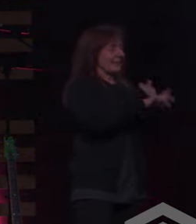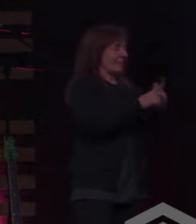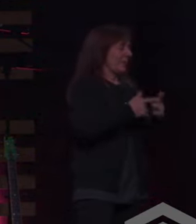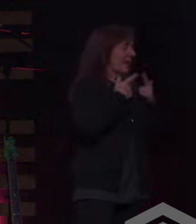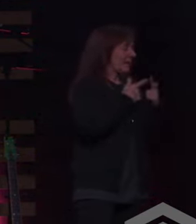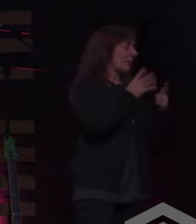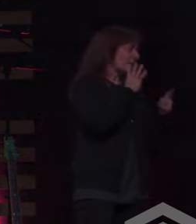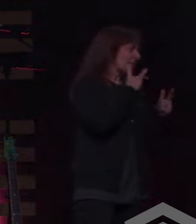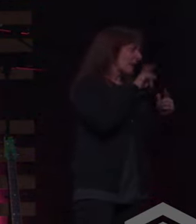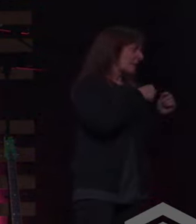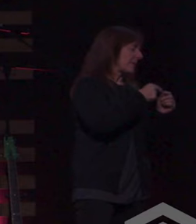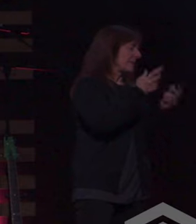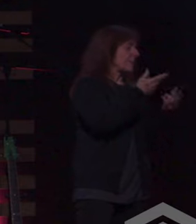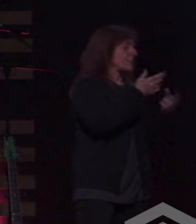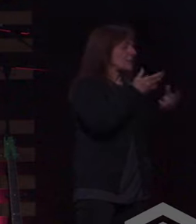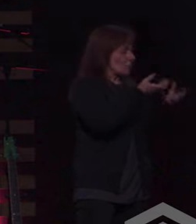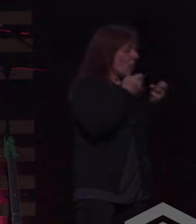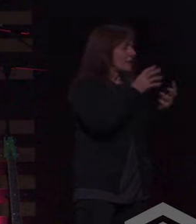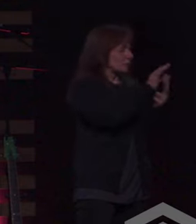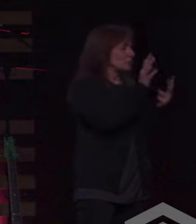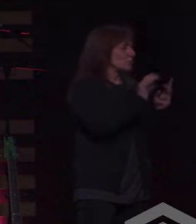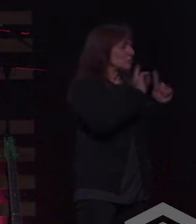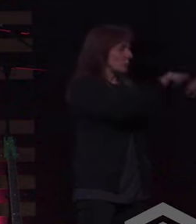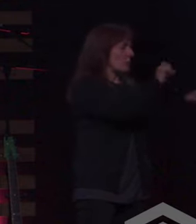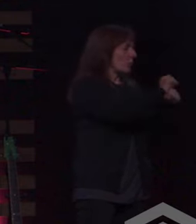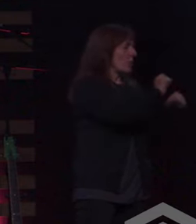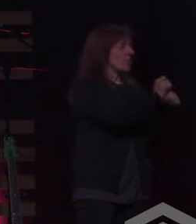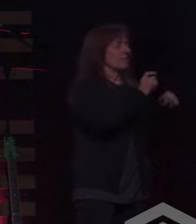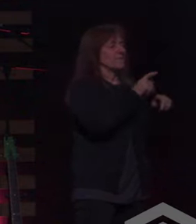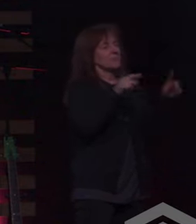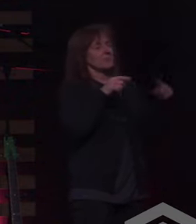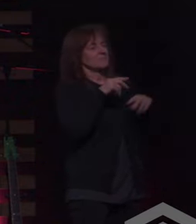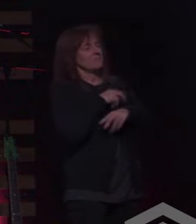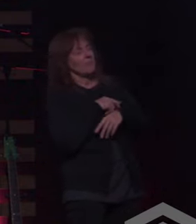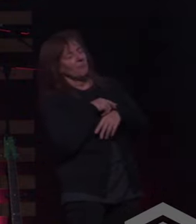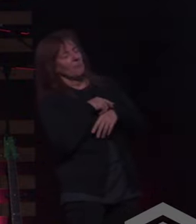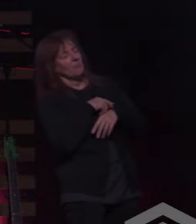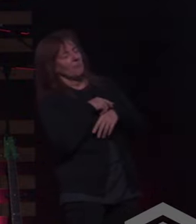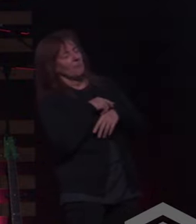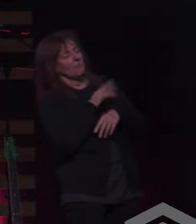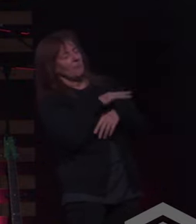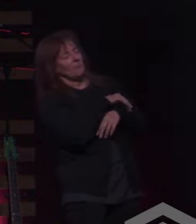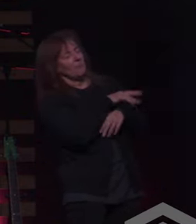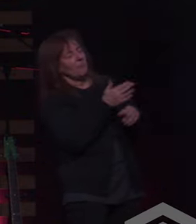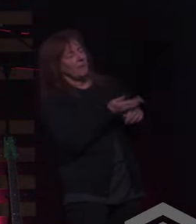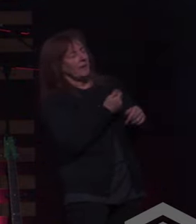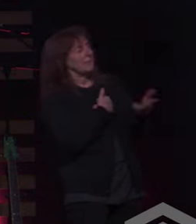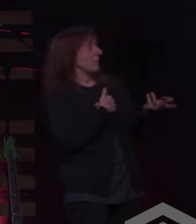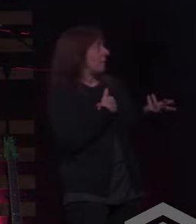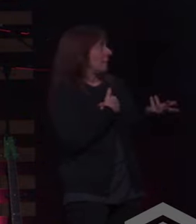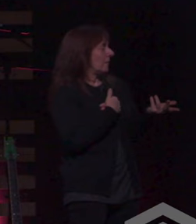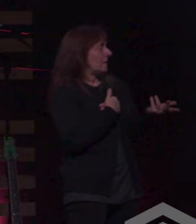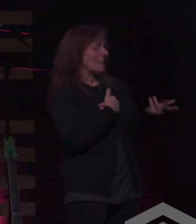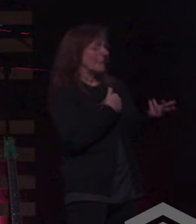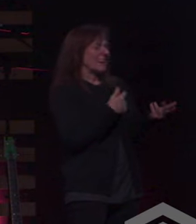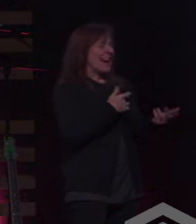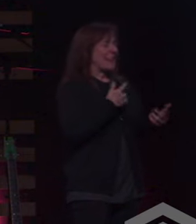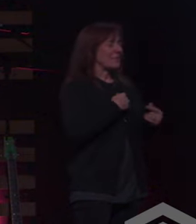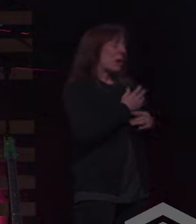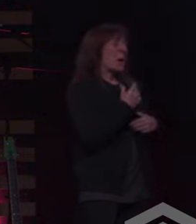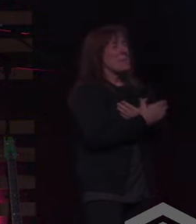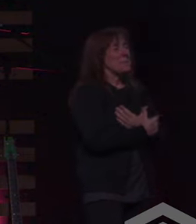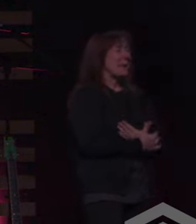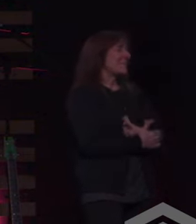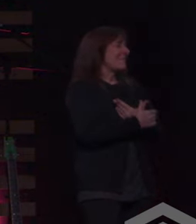about that make you want to choose it. But the idea that, you know, I don't feel these little